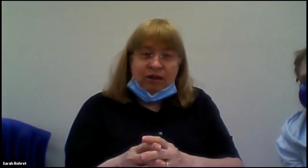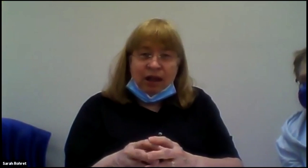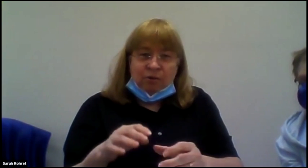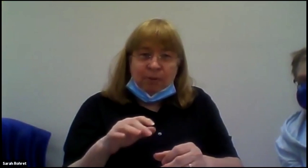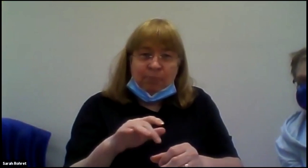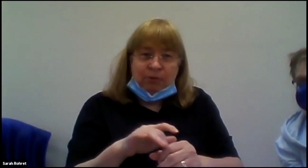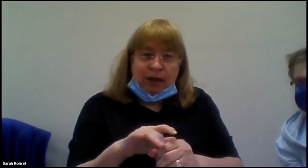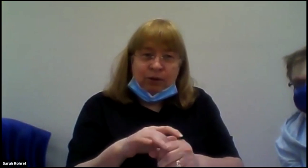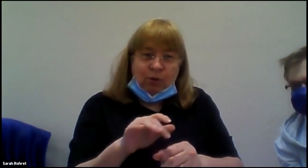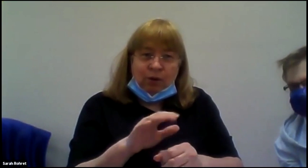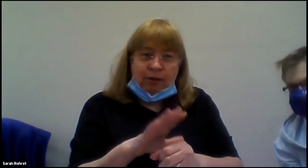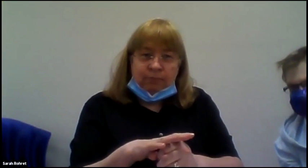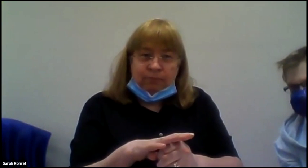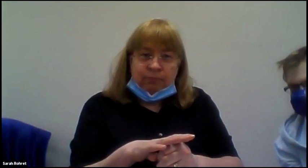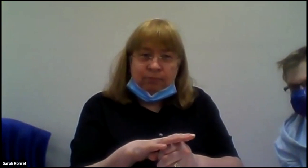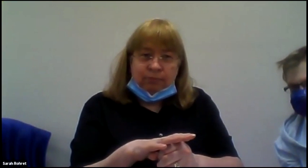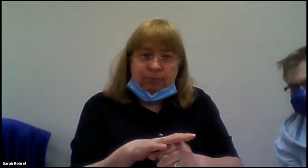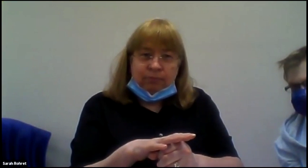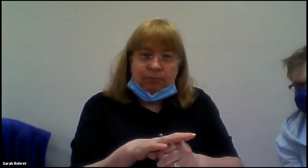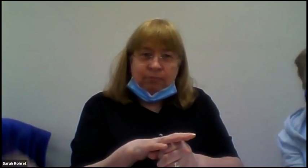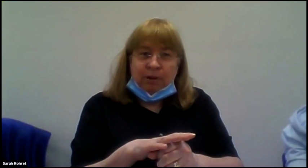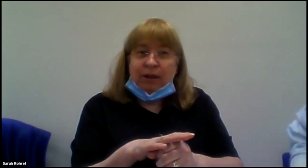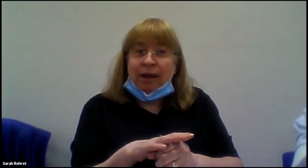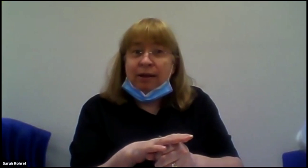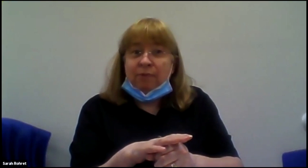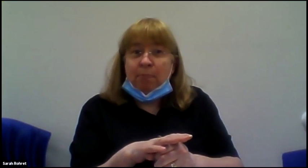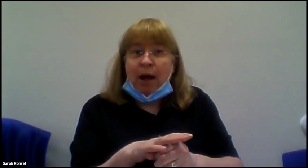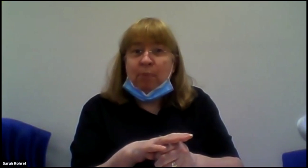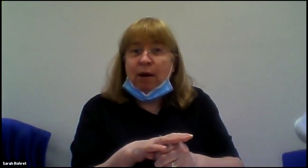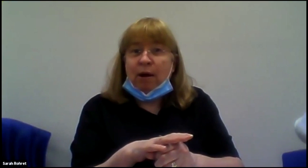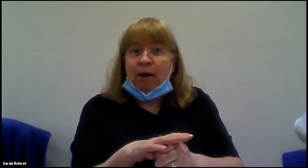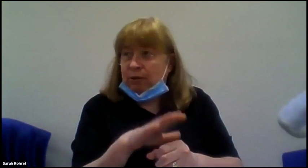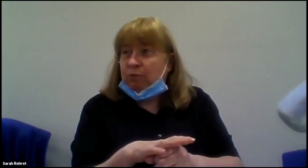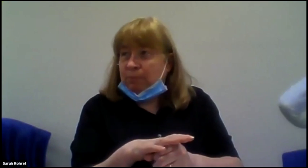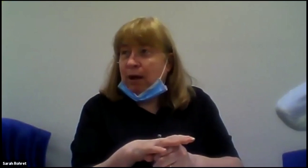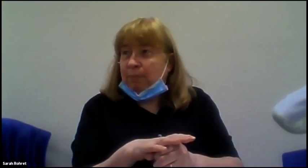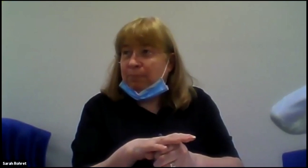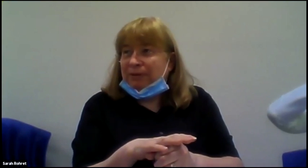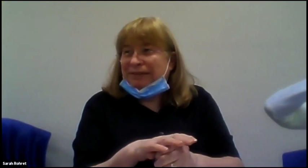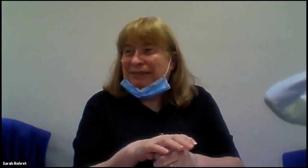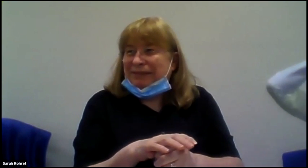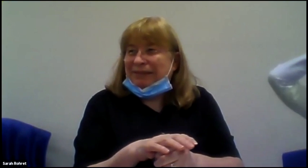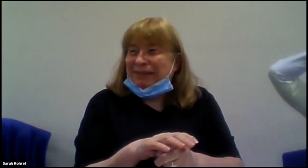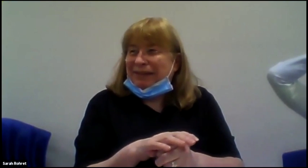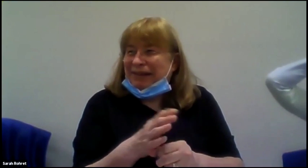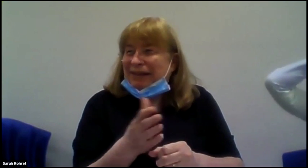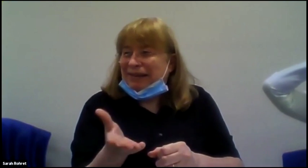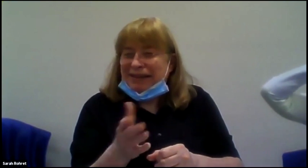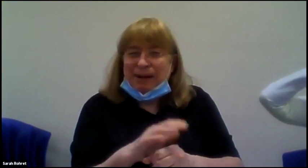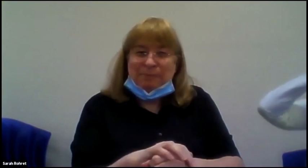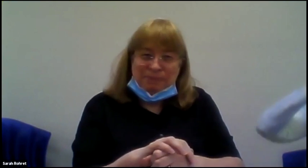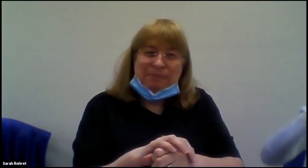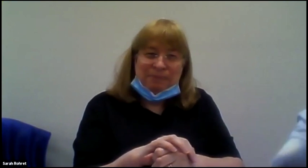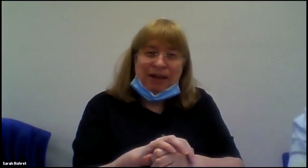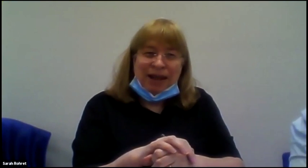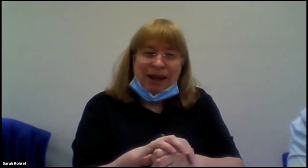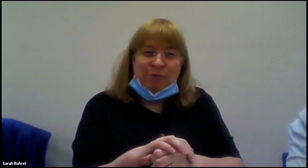southern people say soda, but they leave the pop off, but they use pop. That's interesting. Yep. Okay. And we